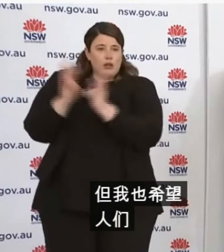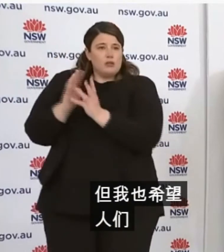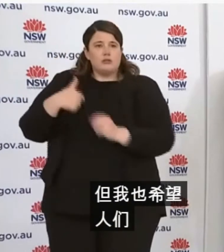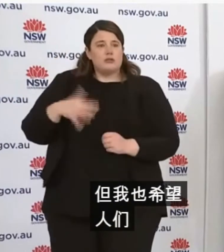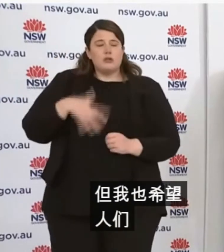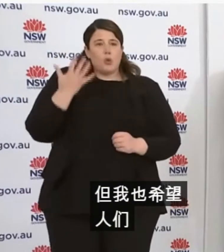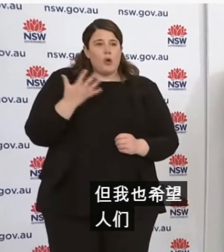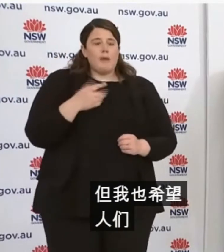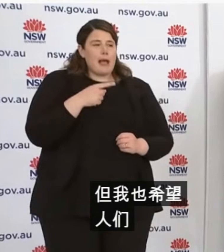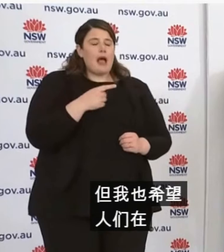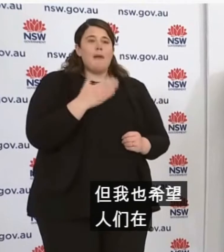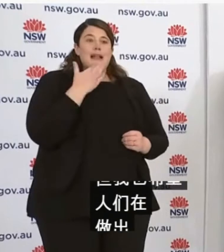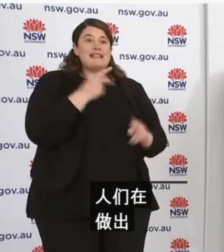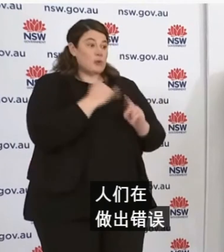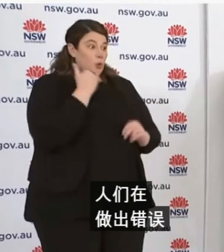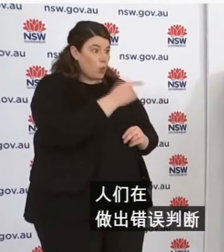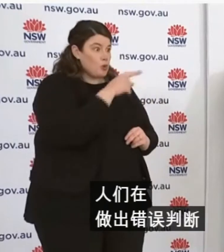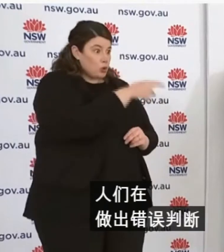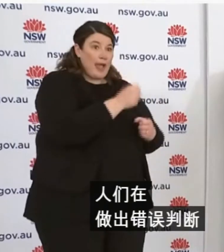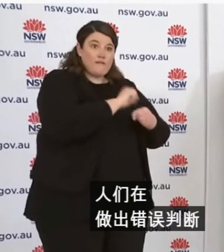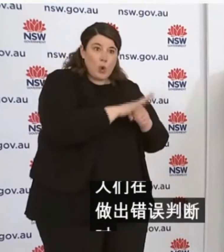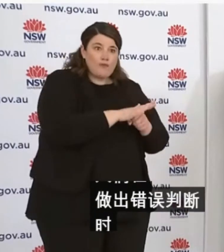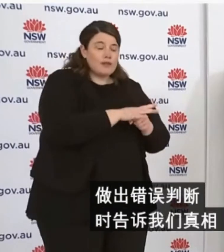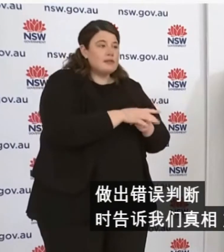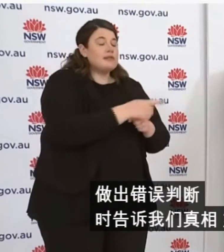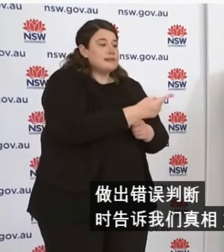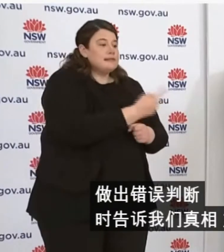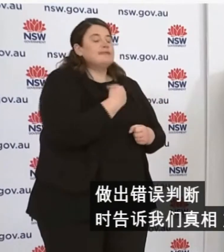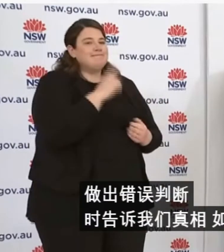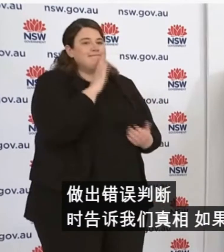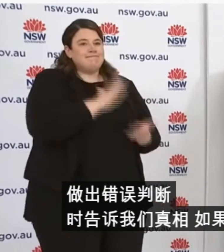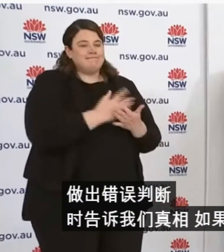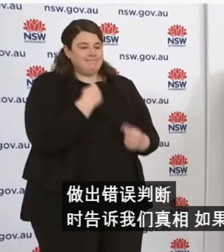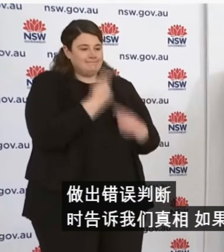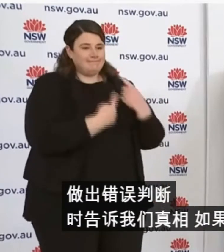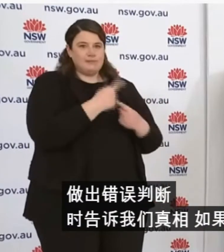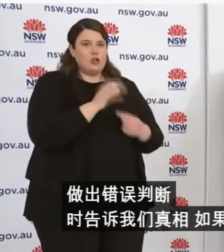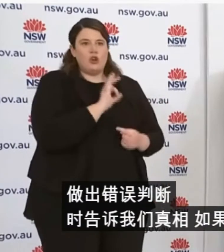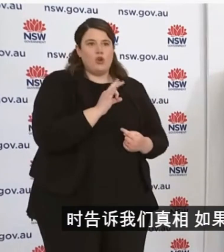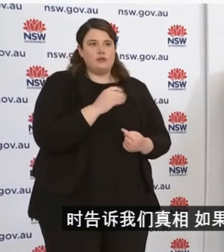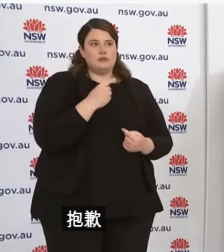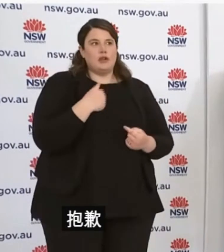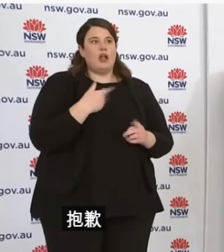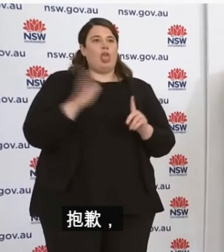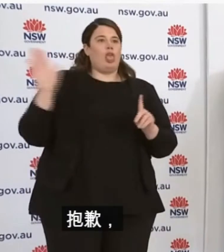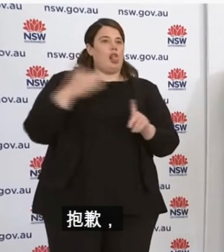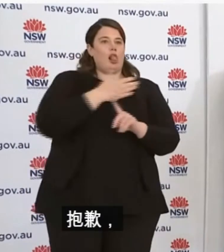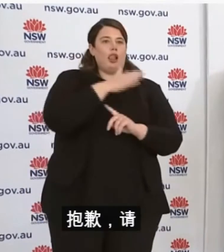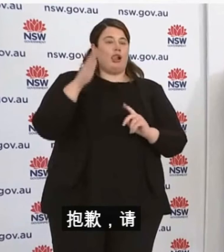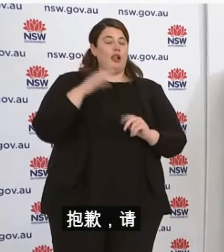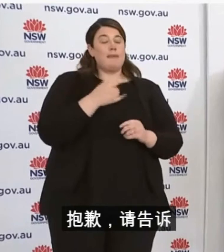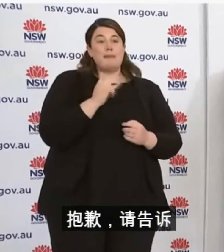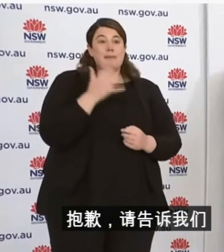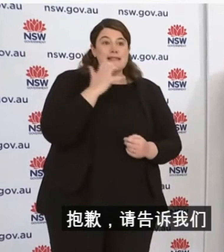people to tell us the truth. If they've made a wrong judgment, if they've taken a course of action that they